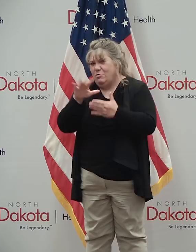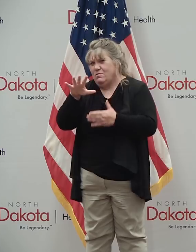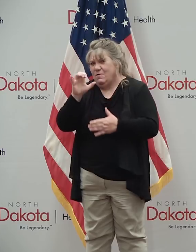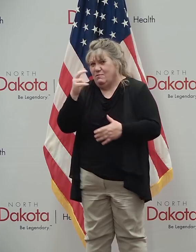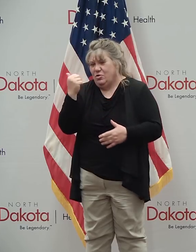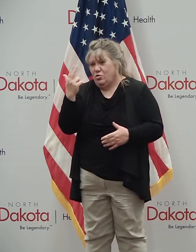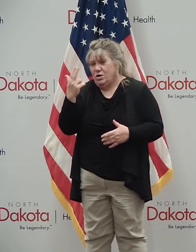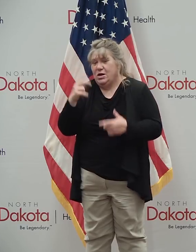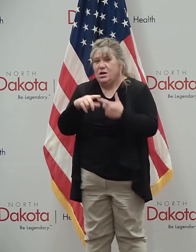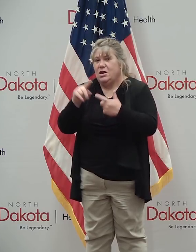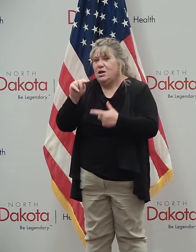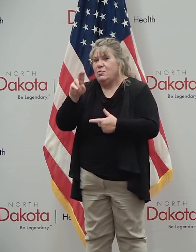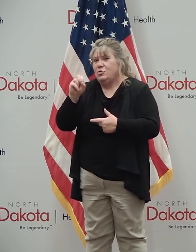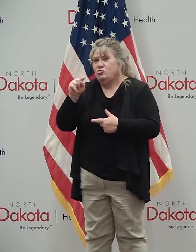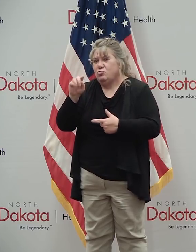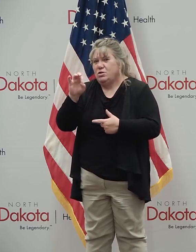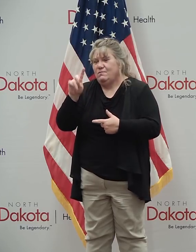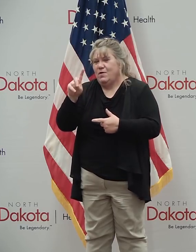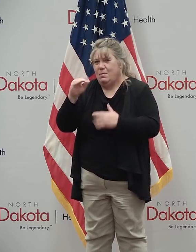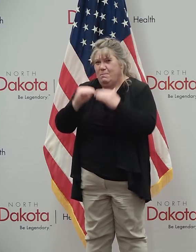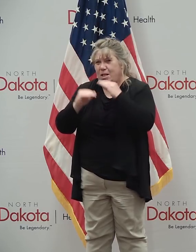11,513. The trust fund balance remains at